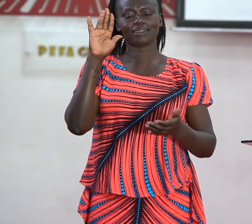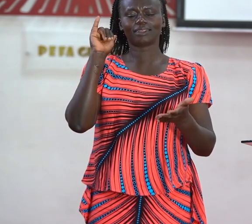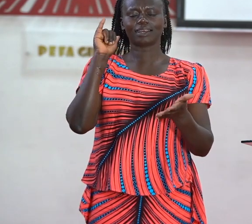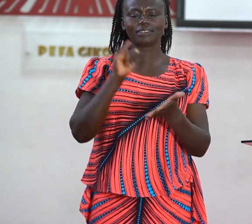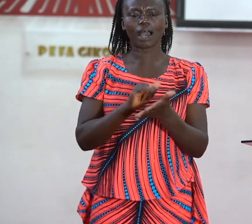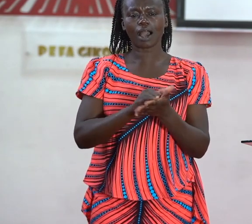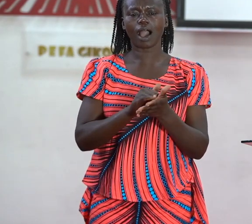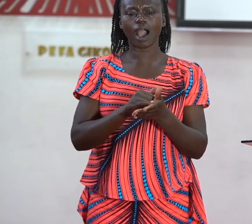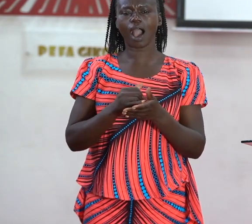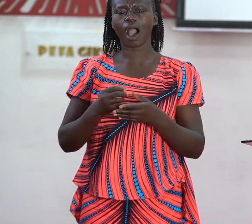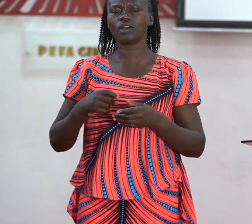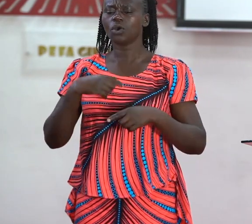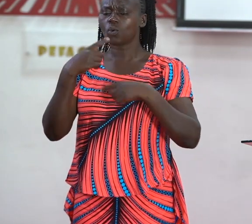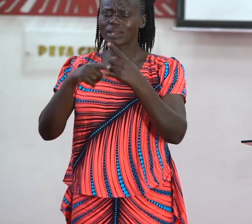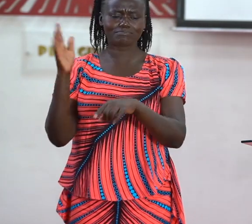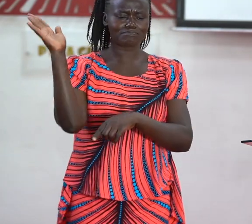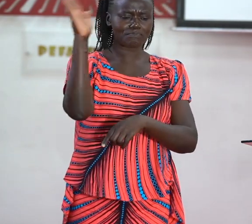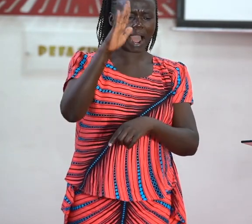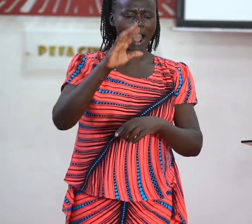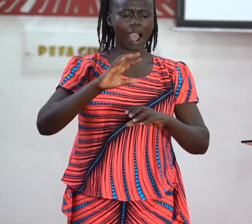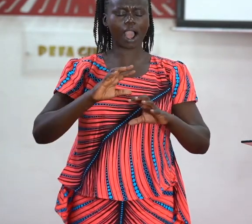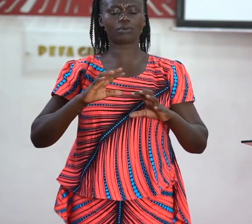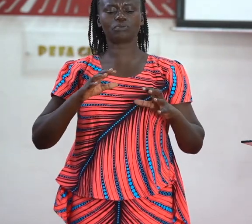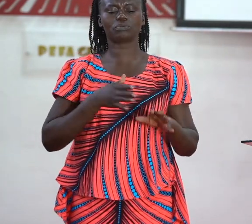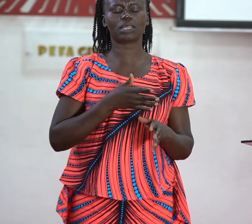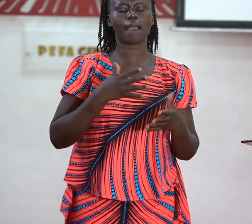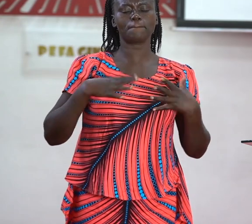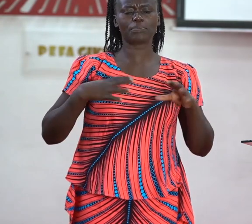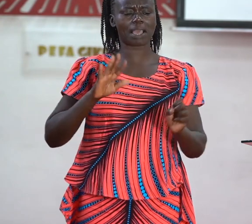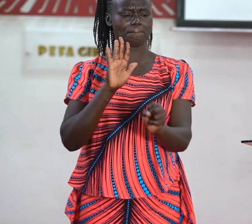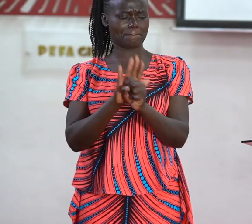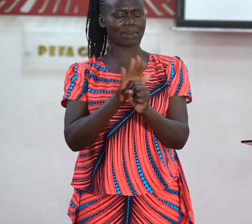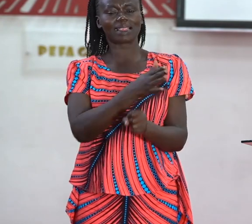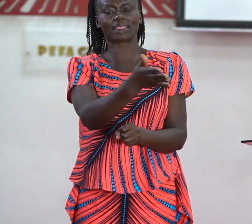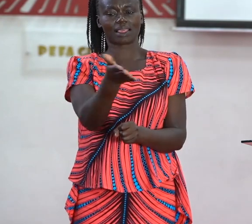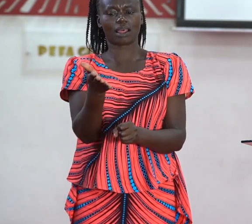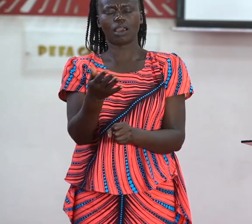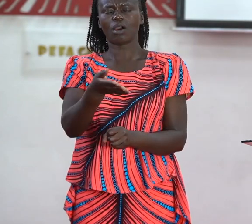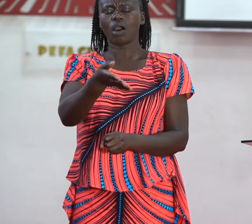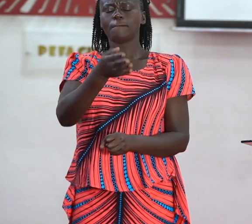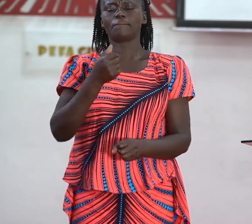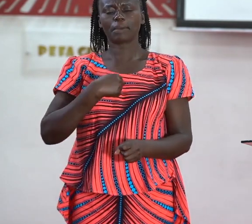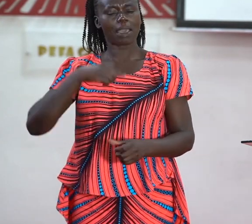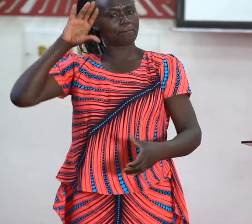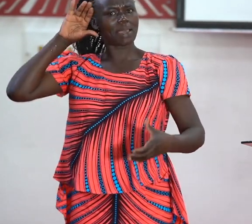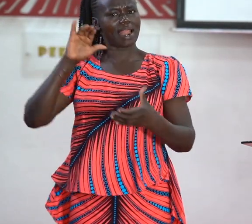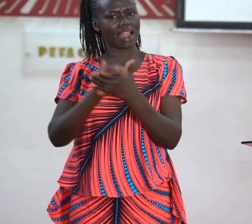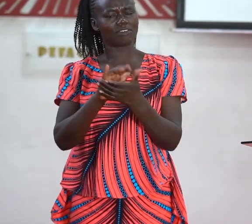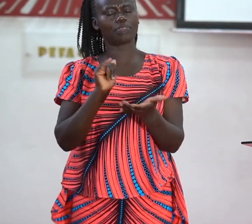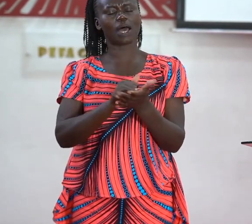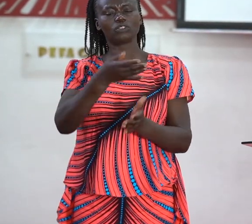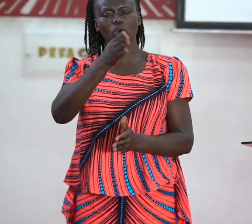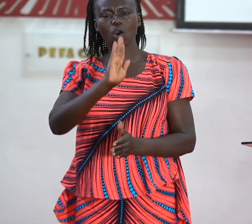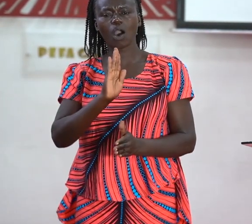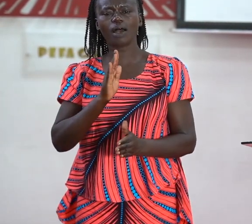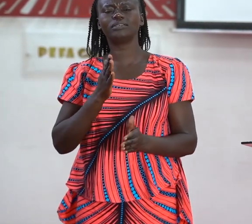to the congregation again, when we begin to congregate again, God, I believe that he would like to